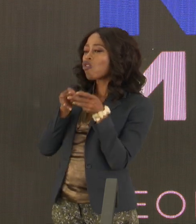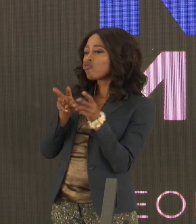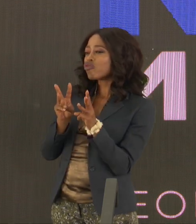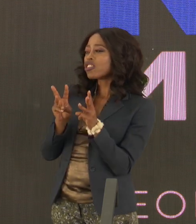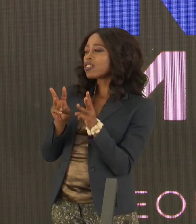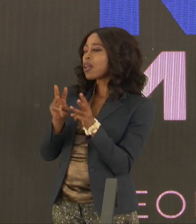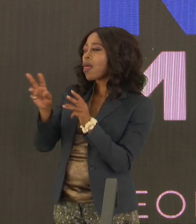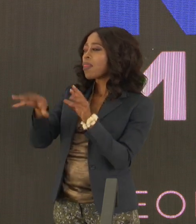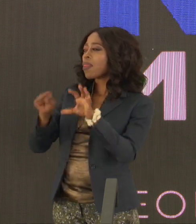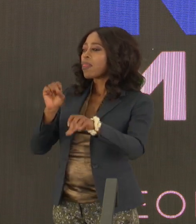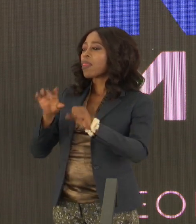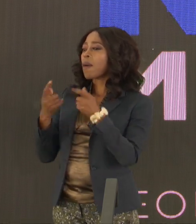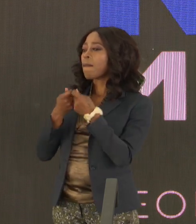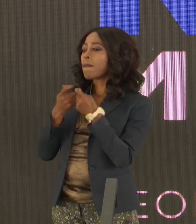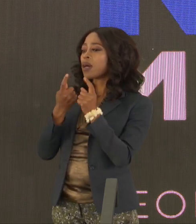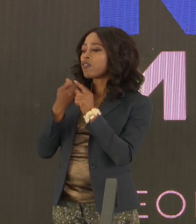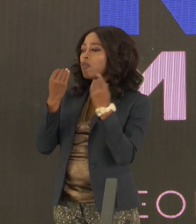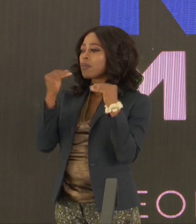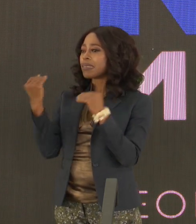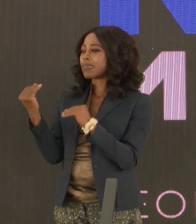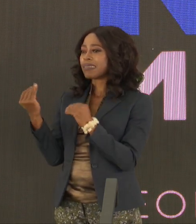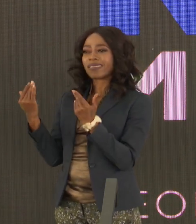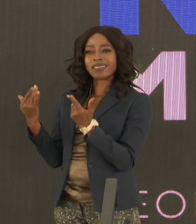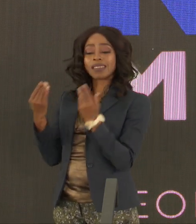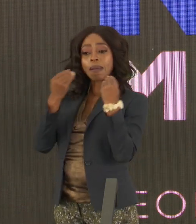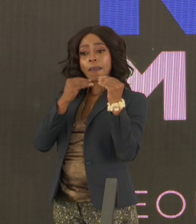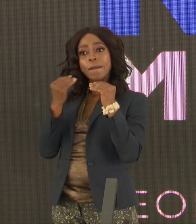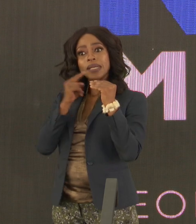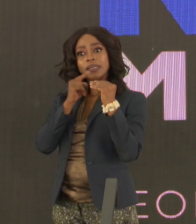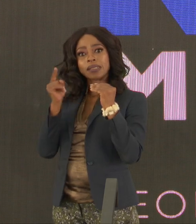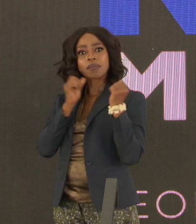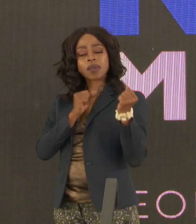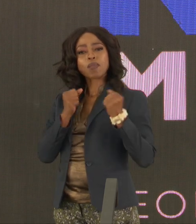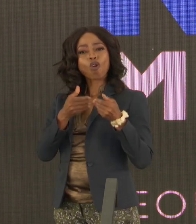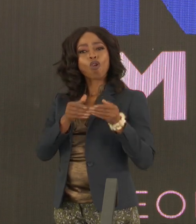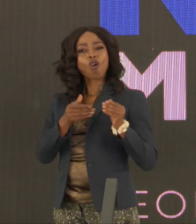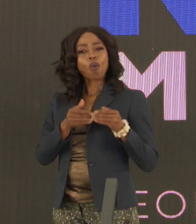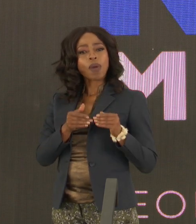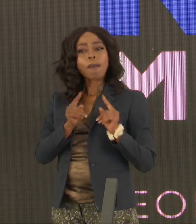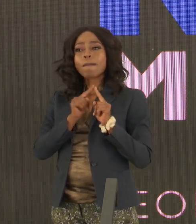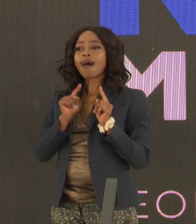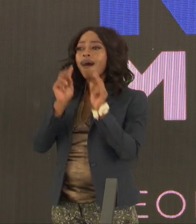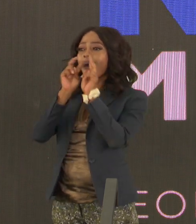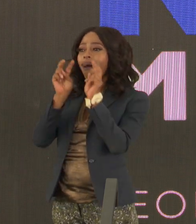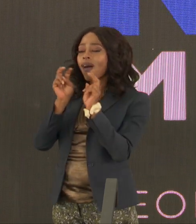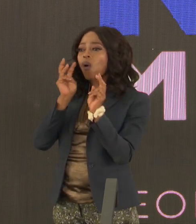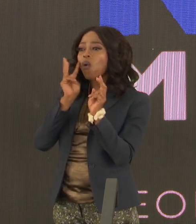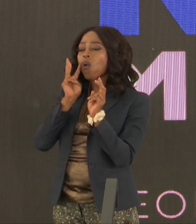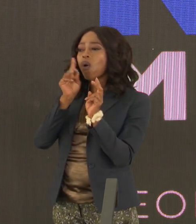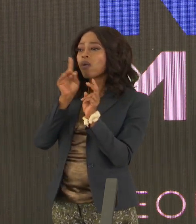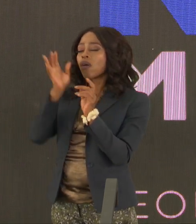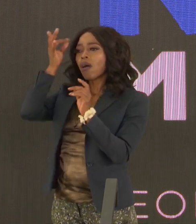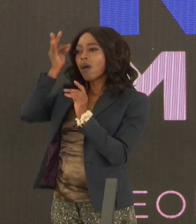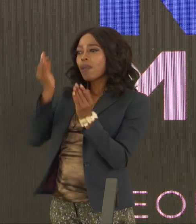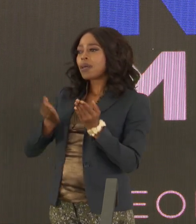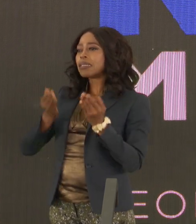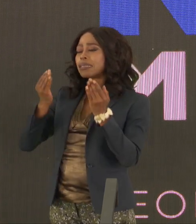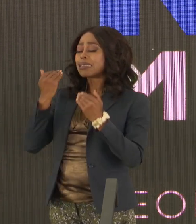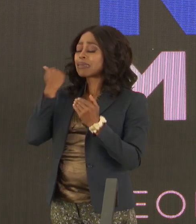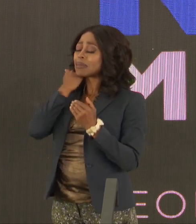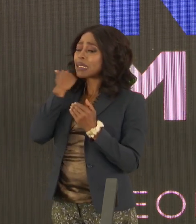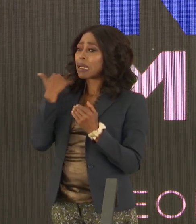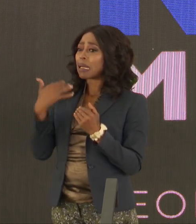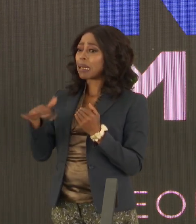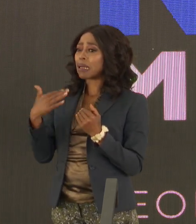extort money from businesses. Businesses cannot remain open when electricity, water, and other government services are so expensive.